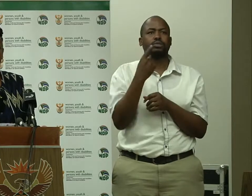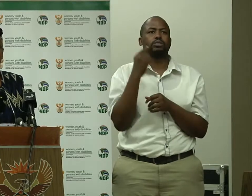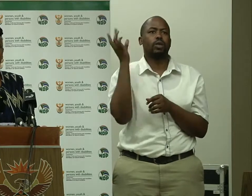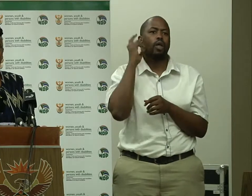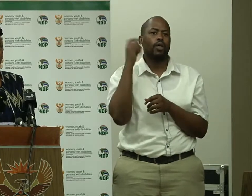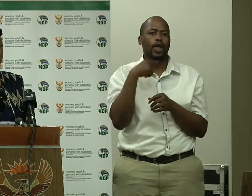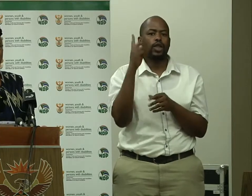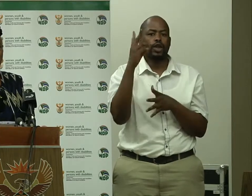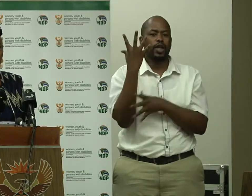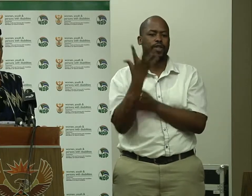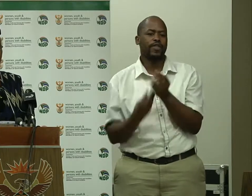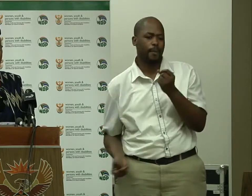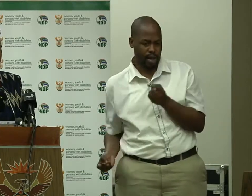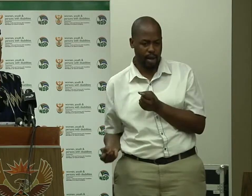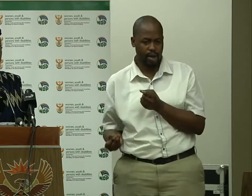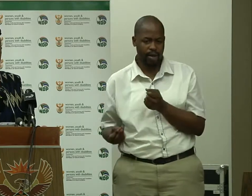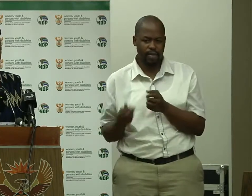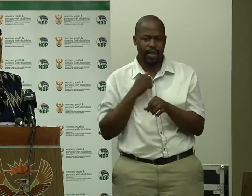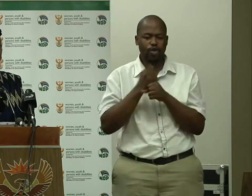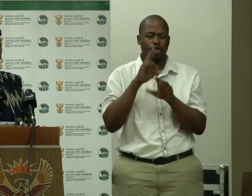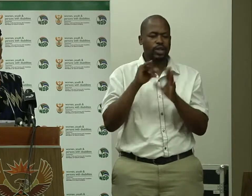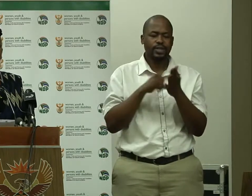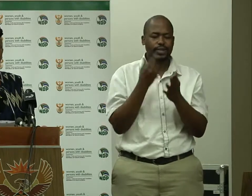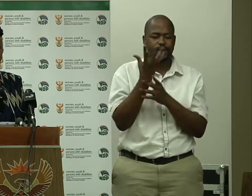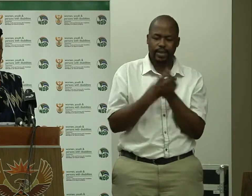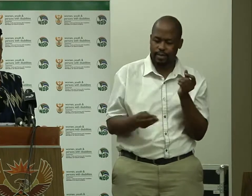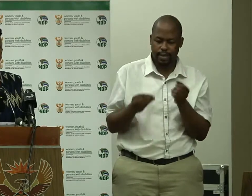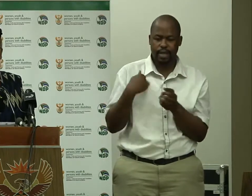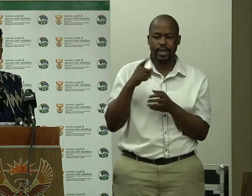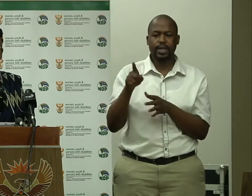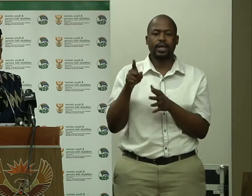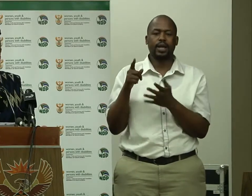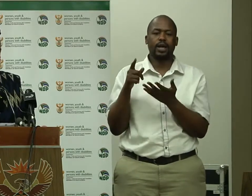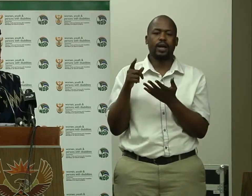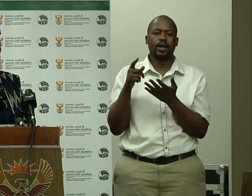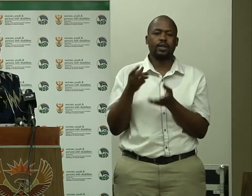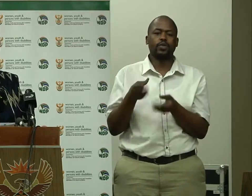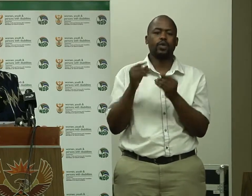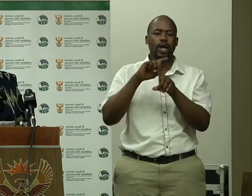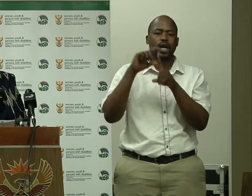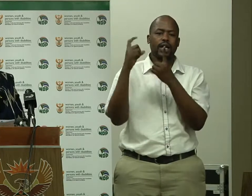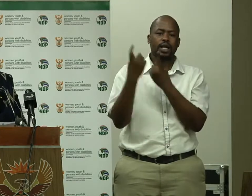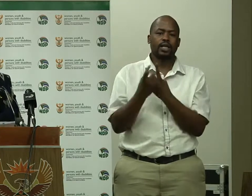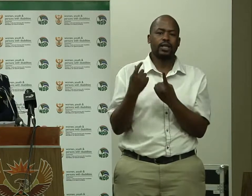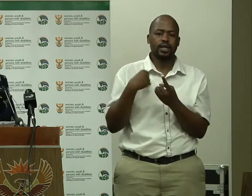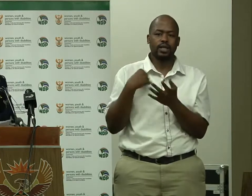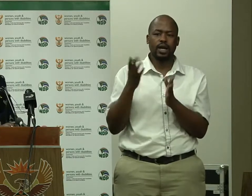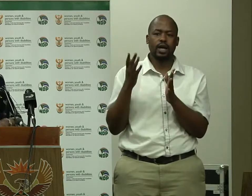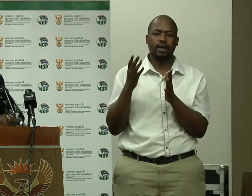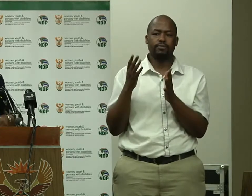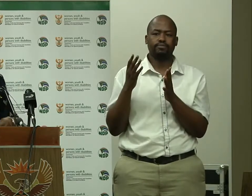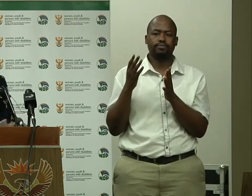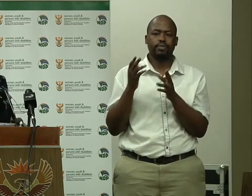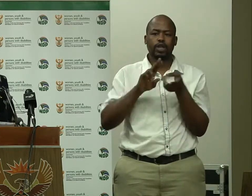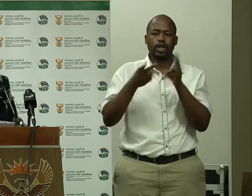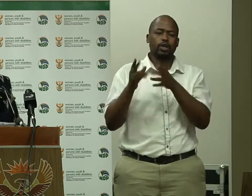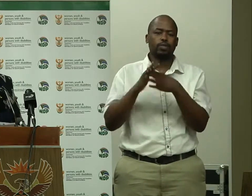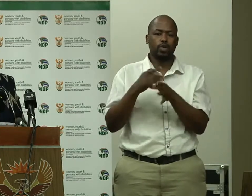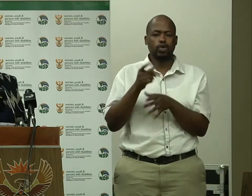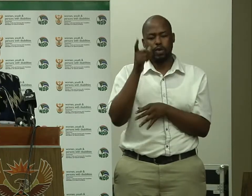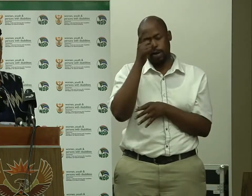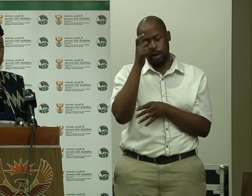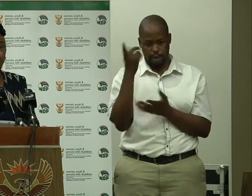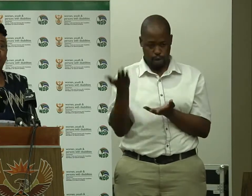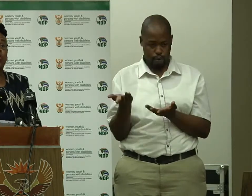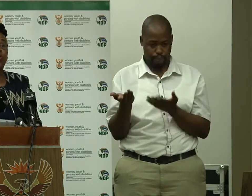we grew up that they don't just disappear. They are subjected to cultural rituals. They are killed because of being an albino